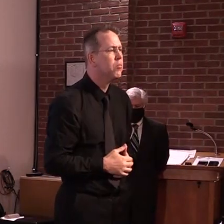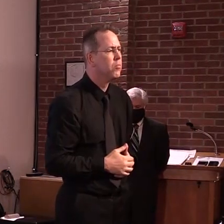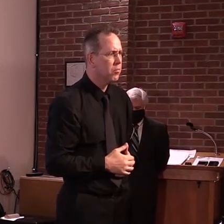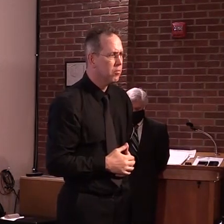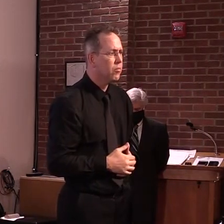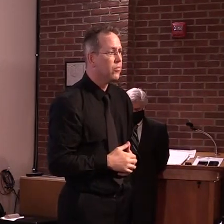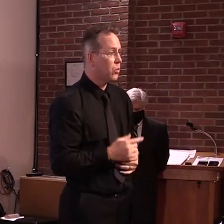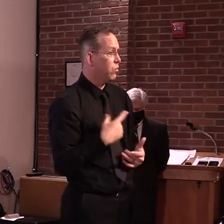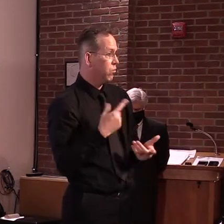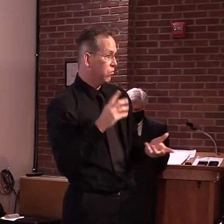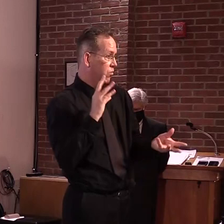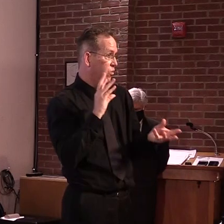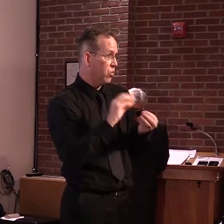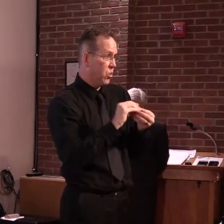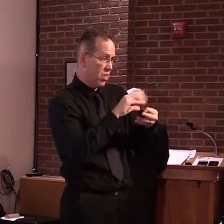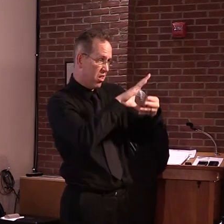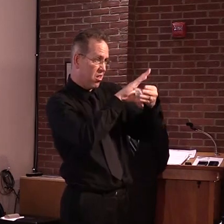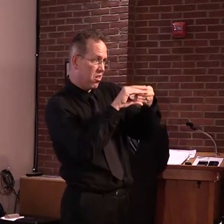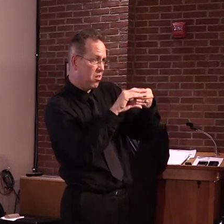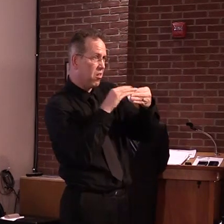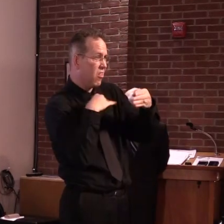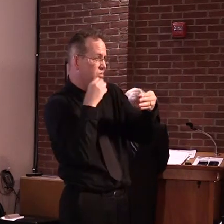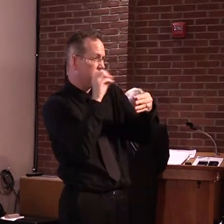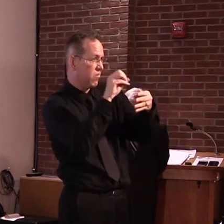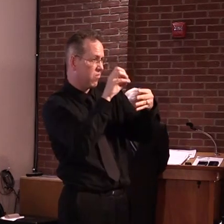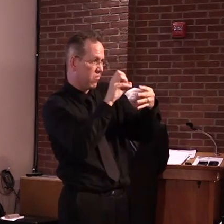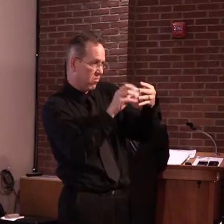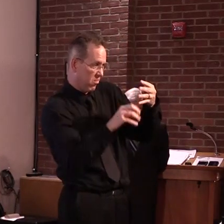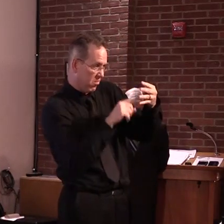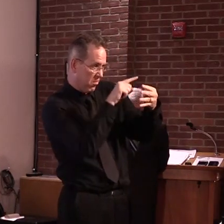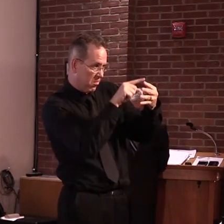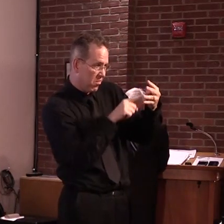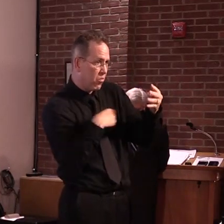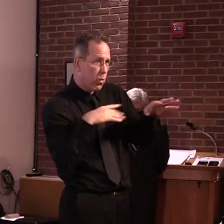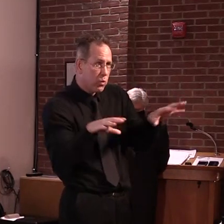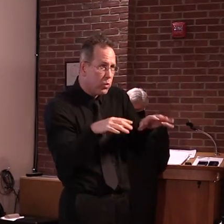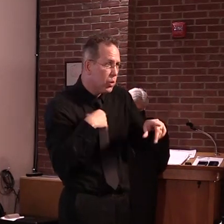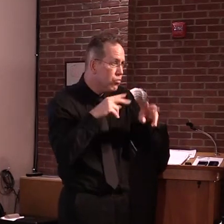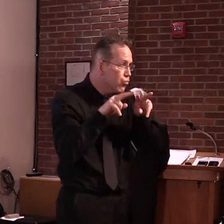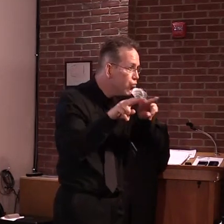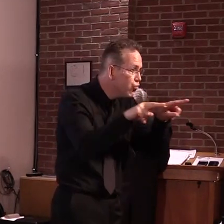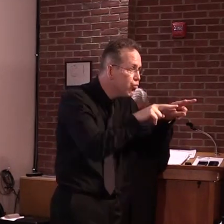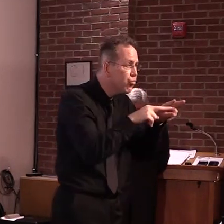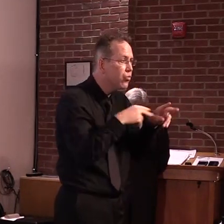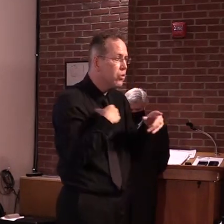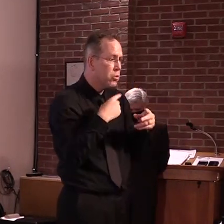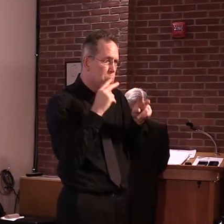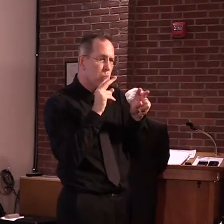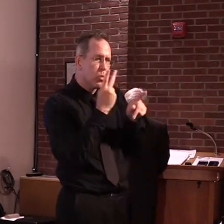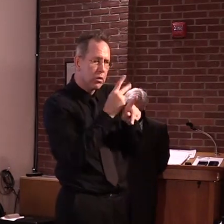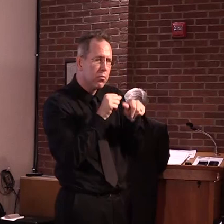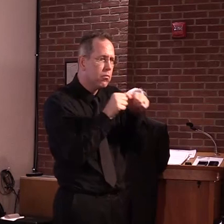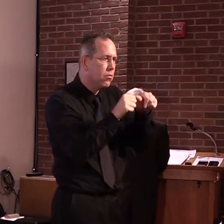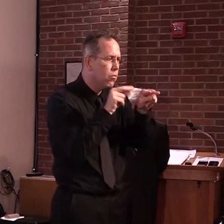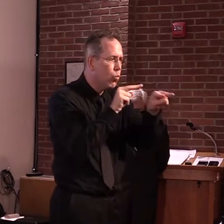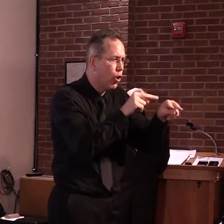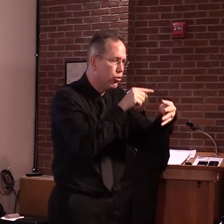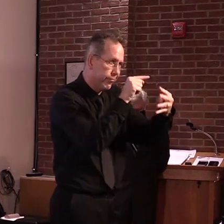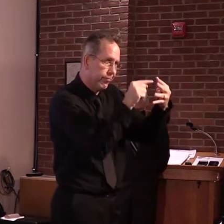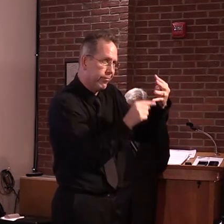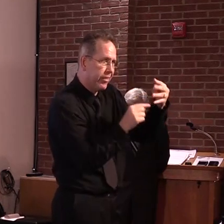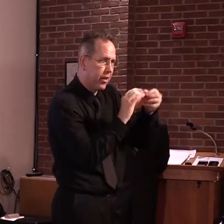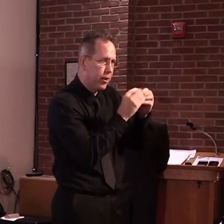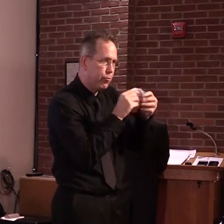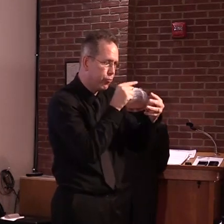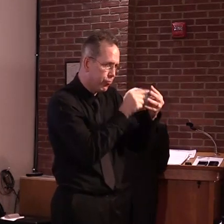insight on our progress during restart, and we continue to watch them very closely, but they do not signal any troubling